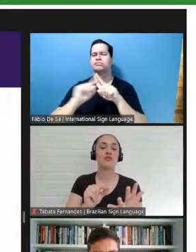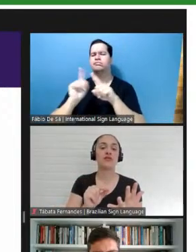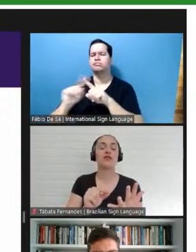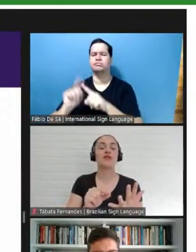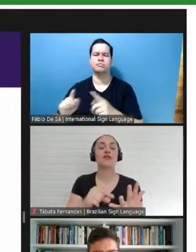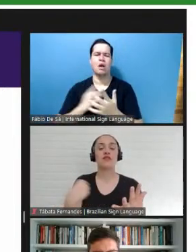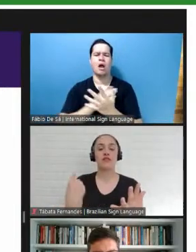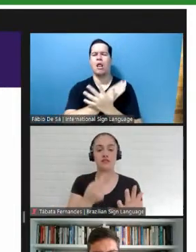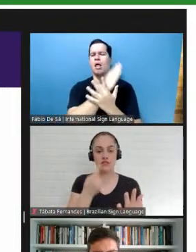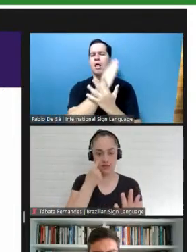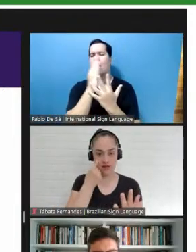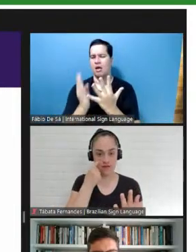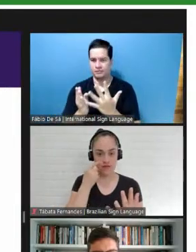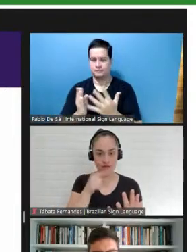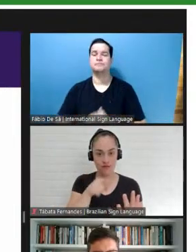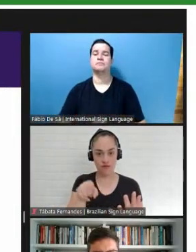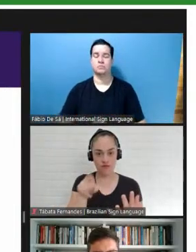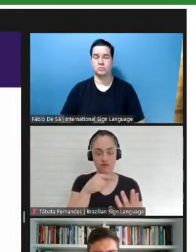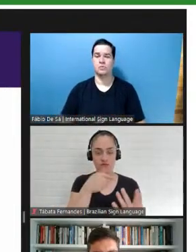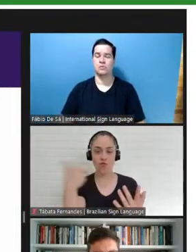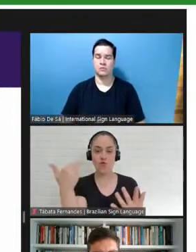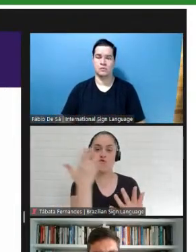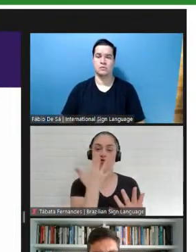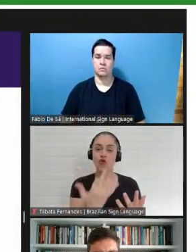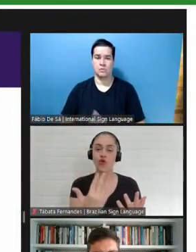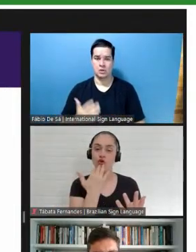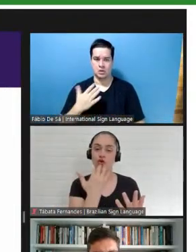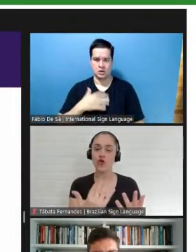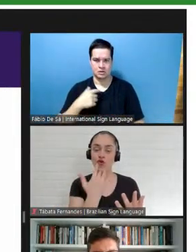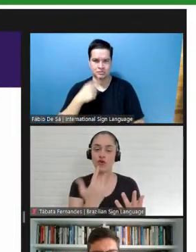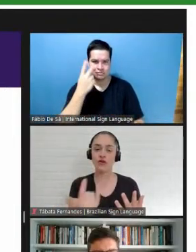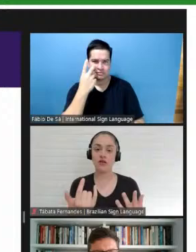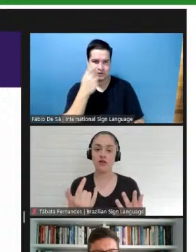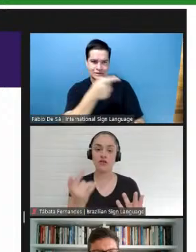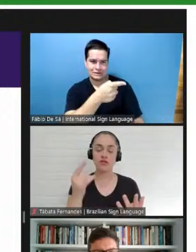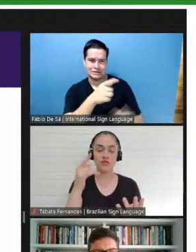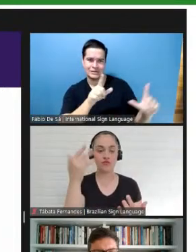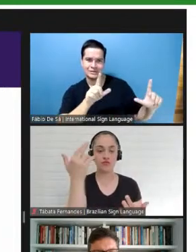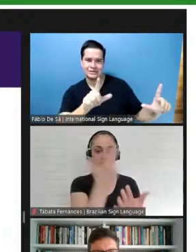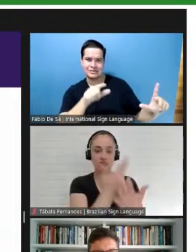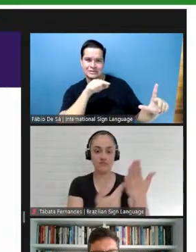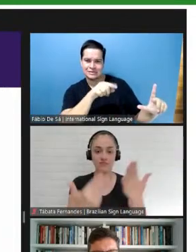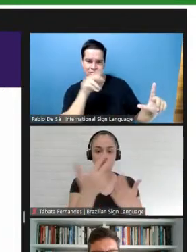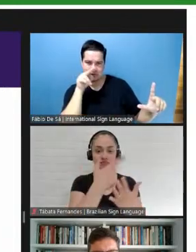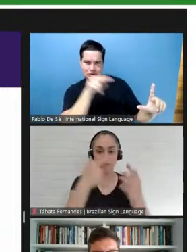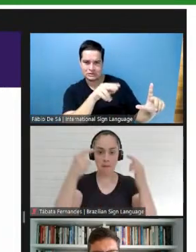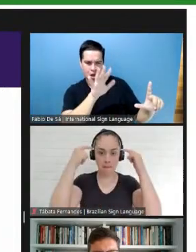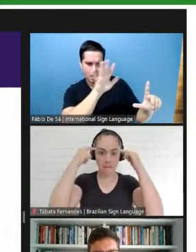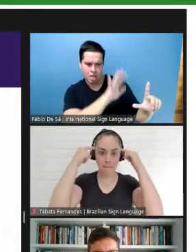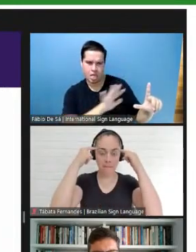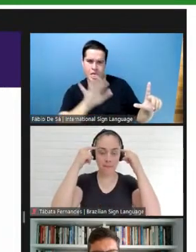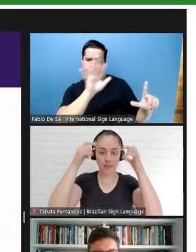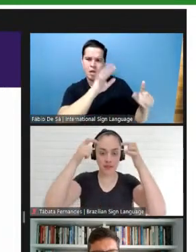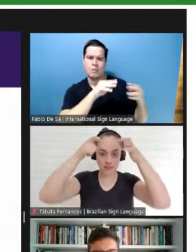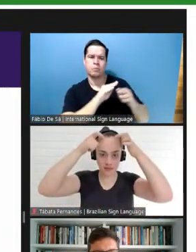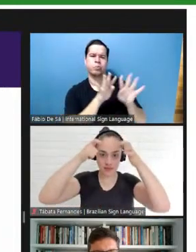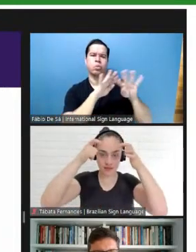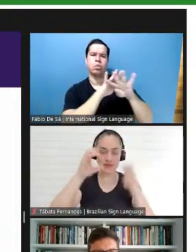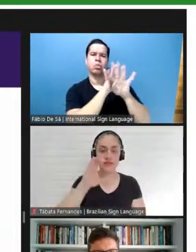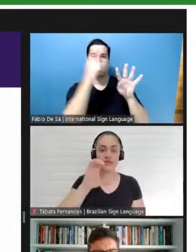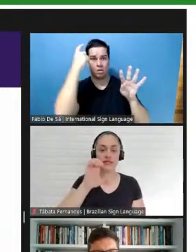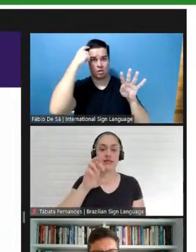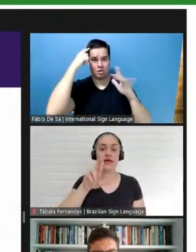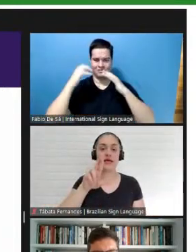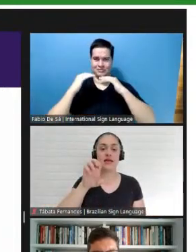screen a brightly colored interconnected image of the brain that shows us just how complex the brain